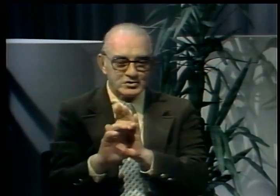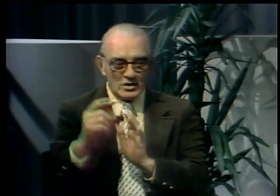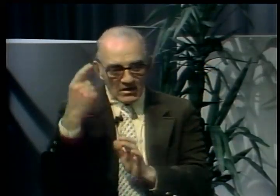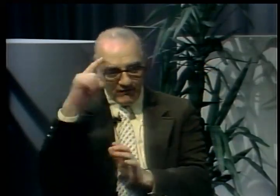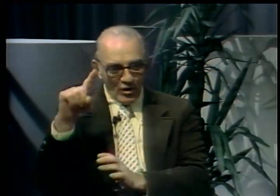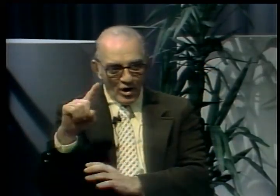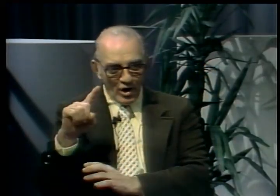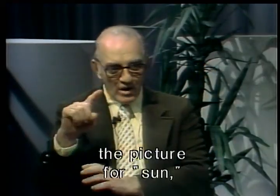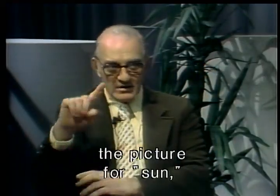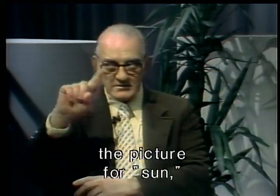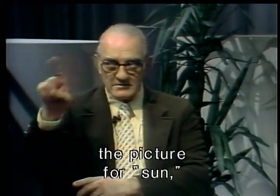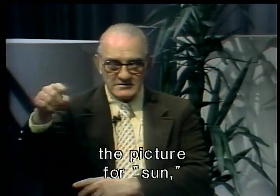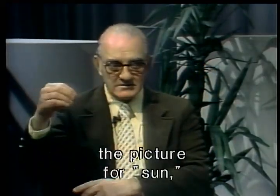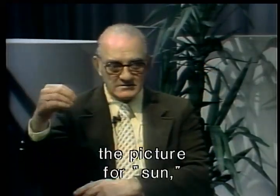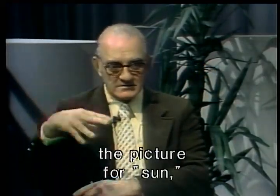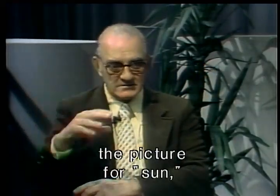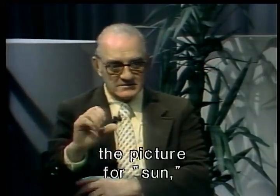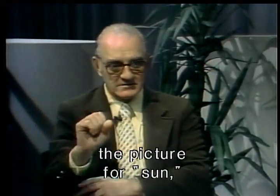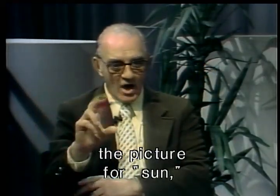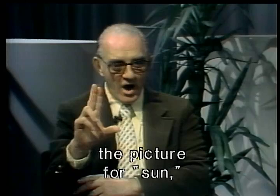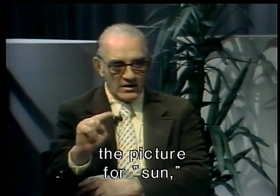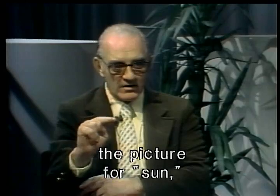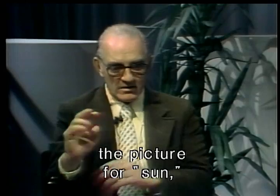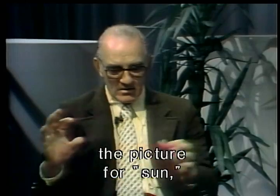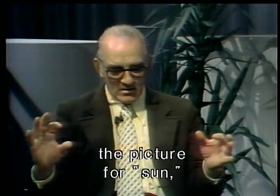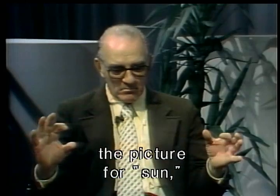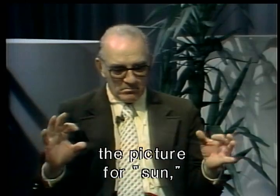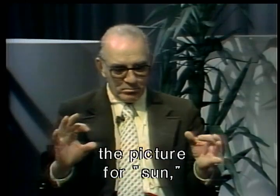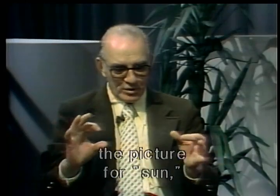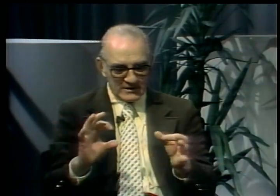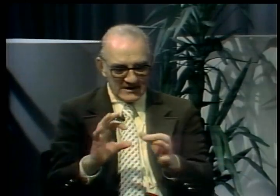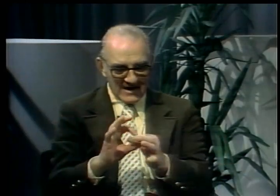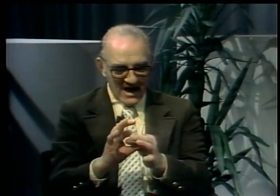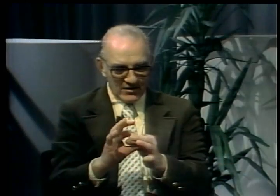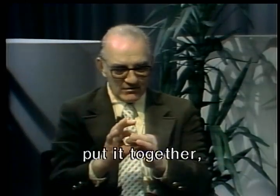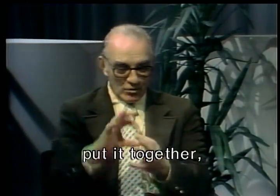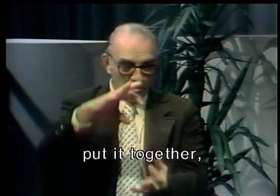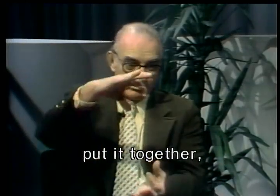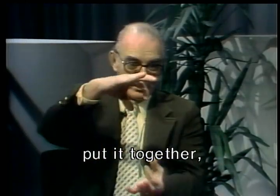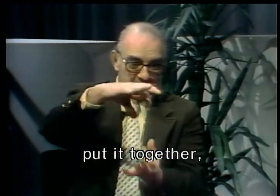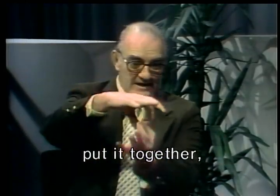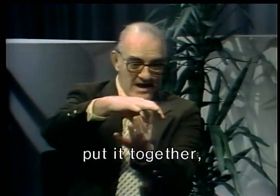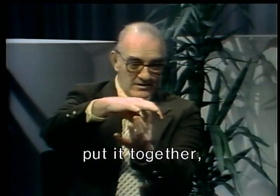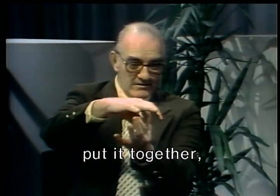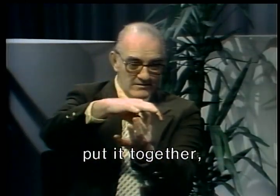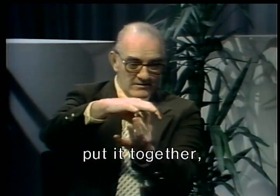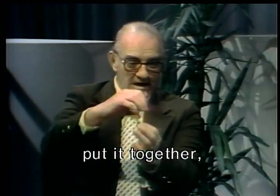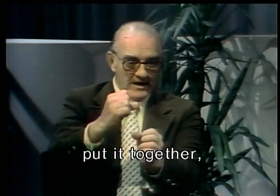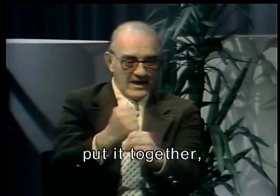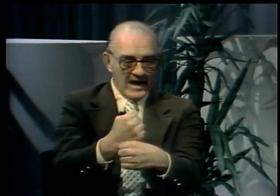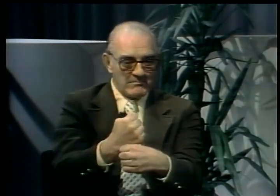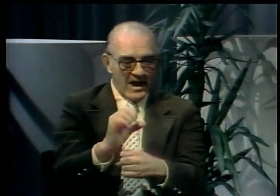picture for sun, put it together, and they make